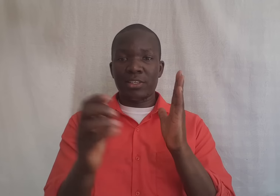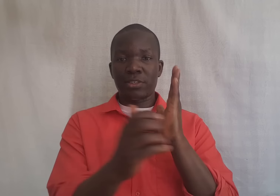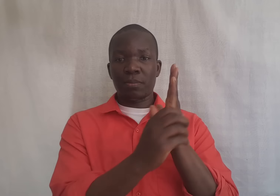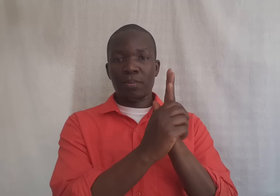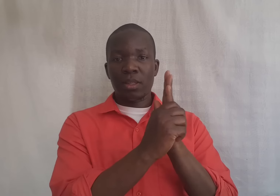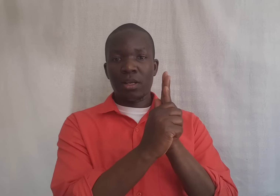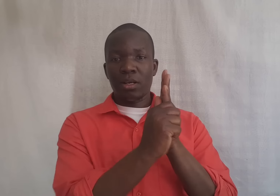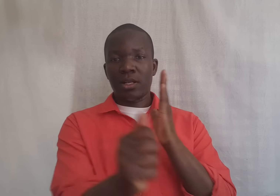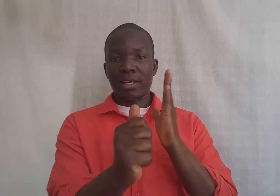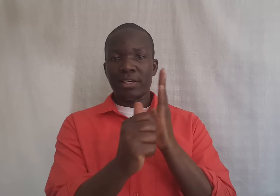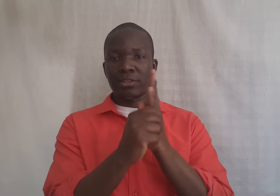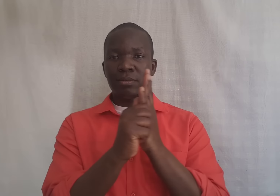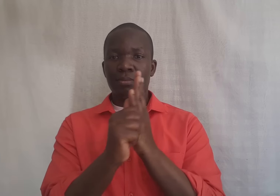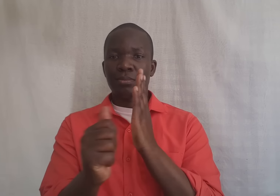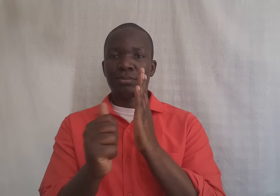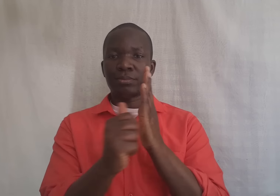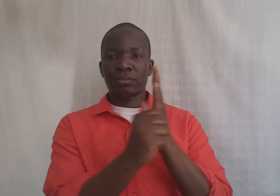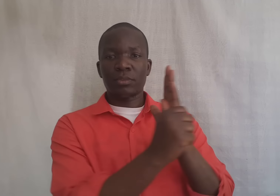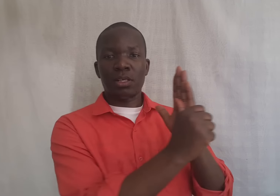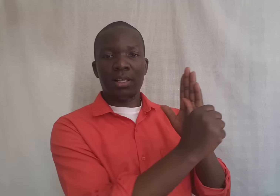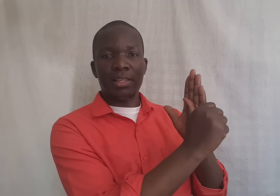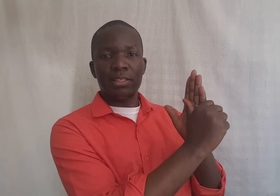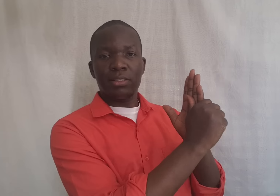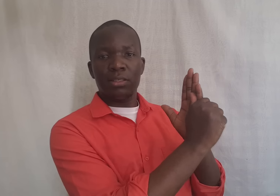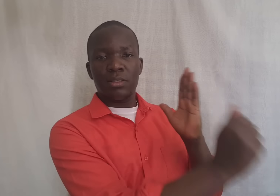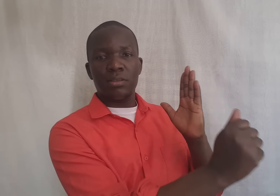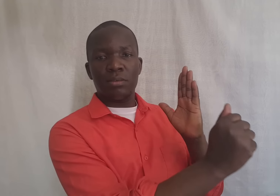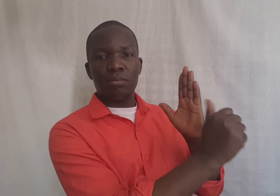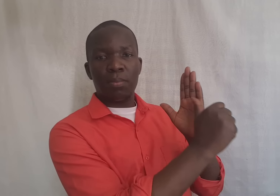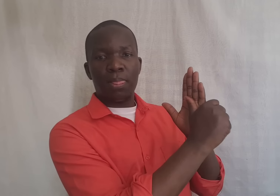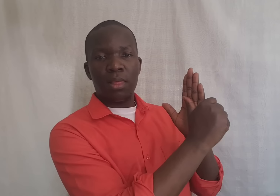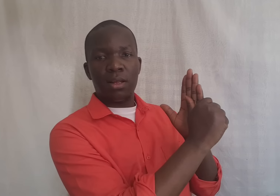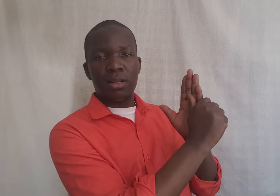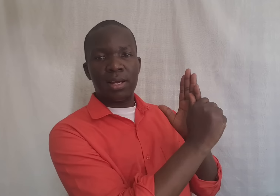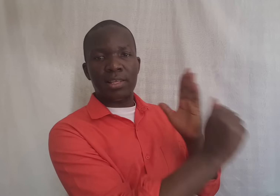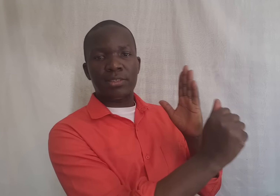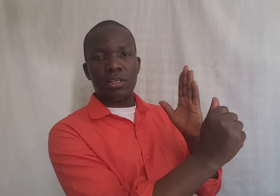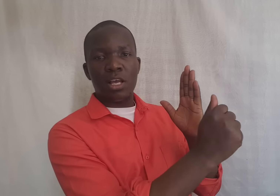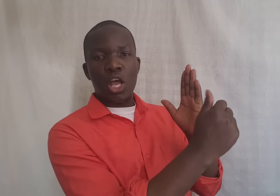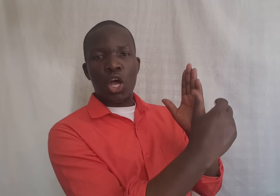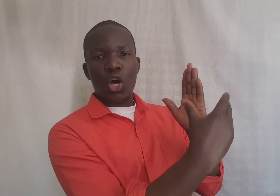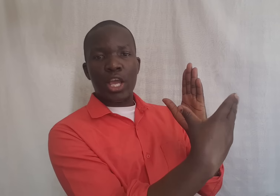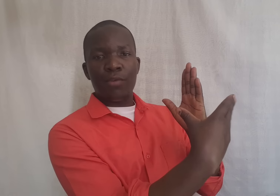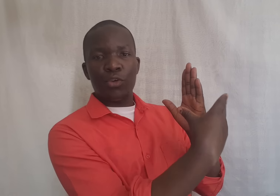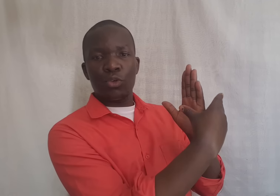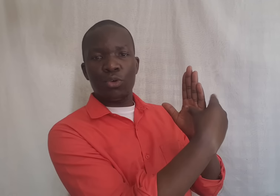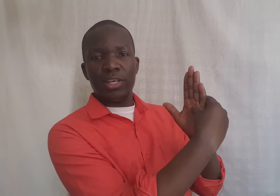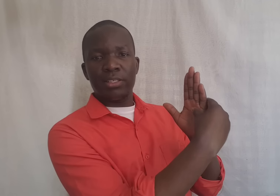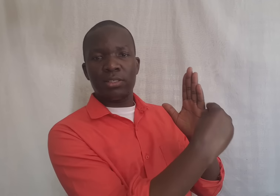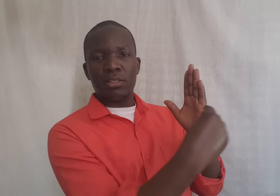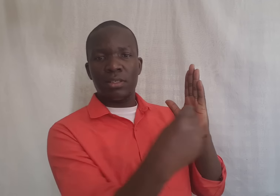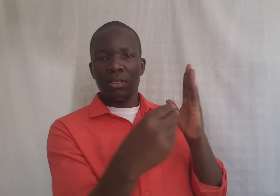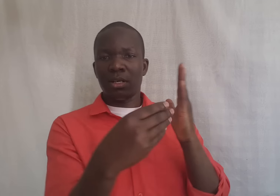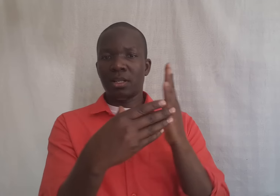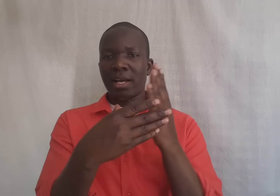skills like this, like this, like this. If you do this, like